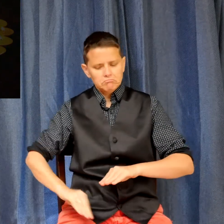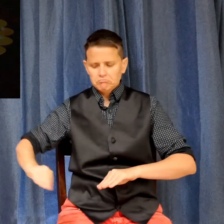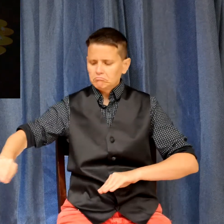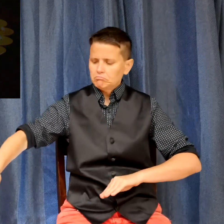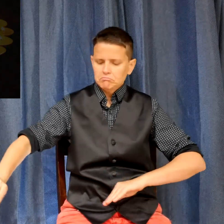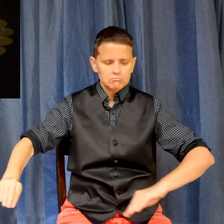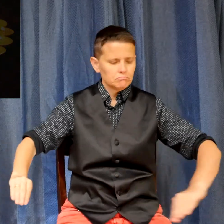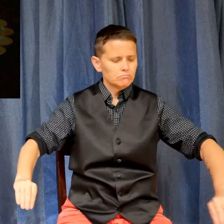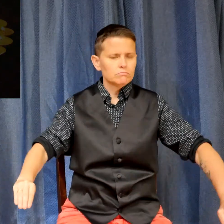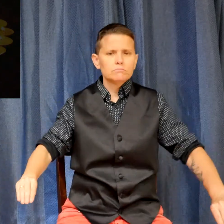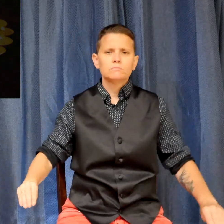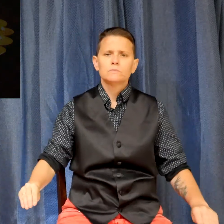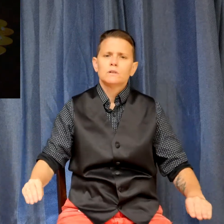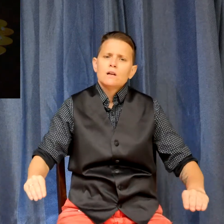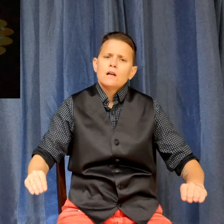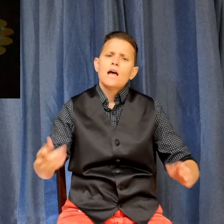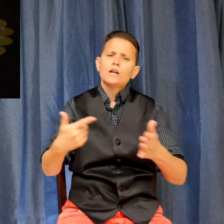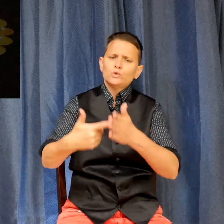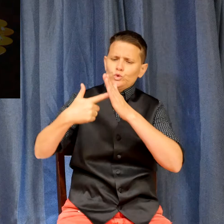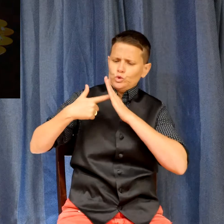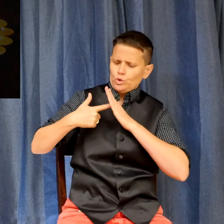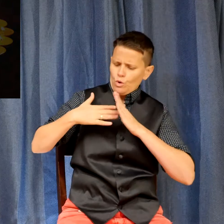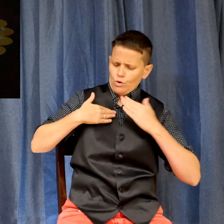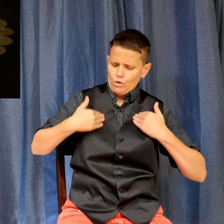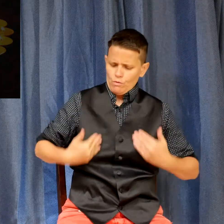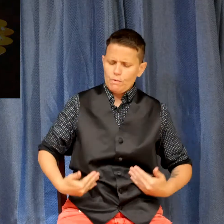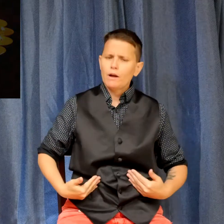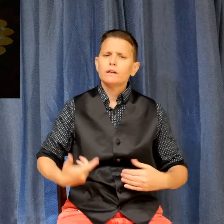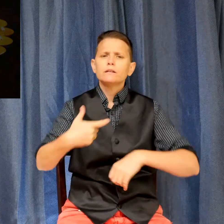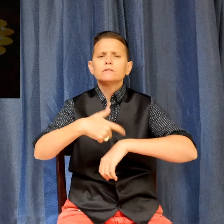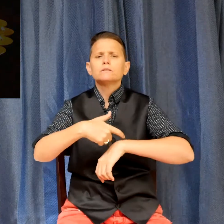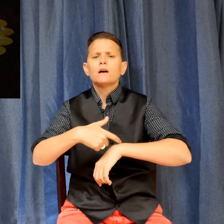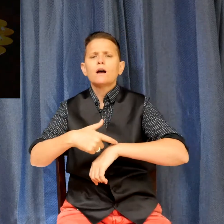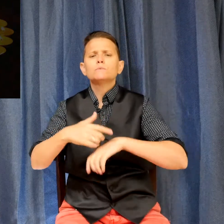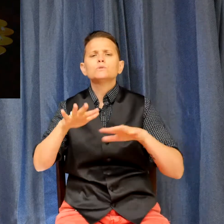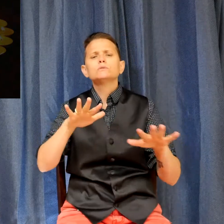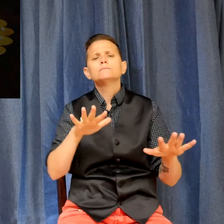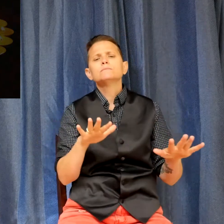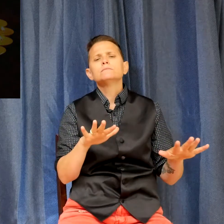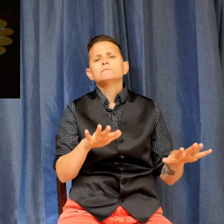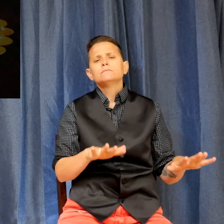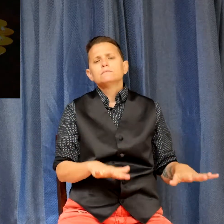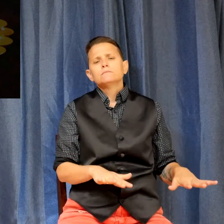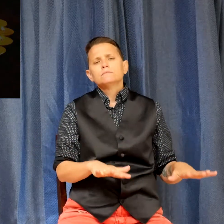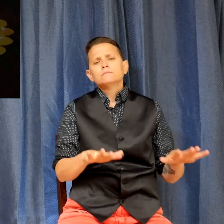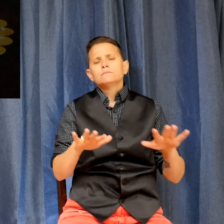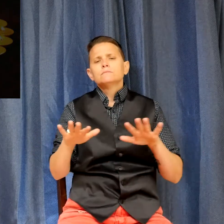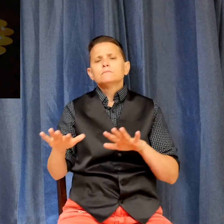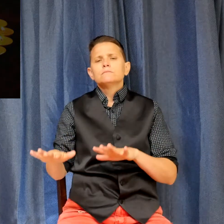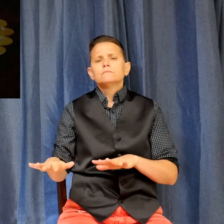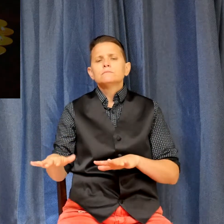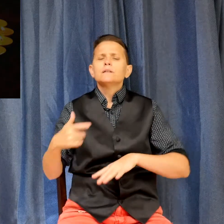Signal to your body that it is a time of renewal and of remembering